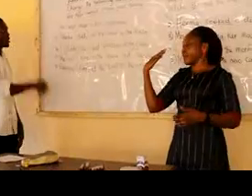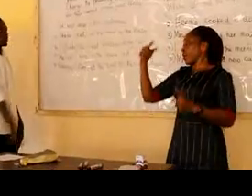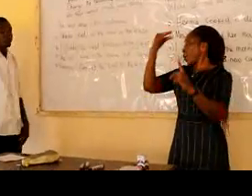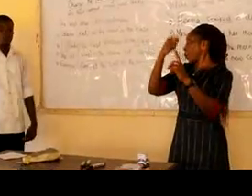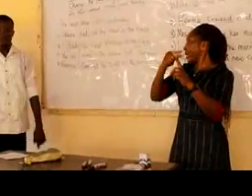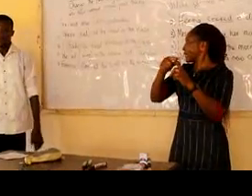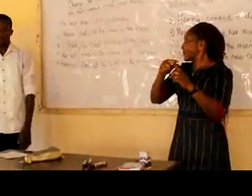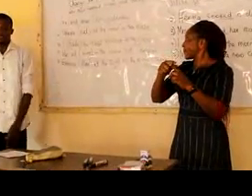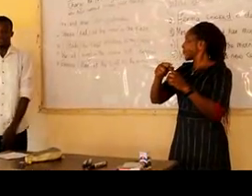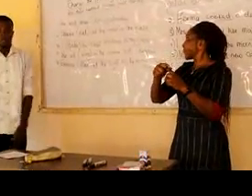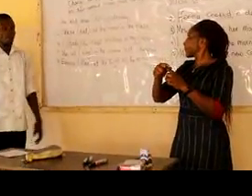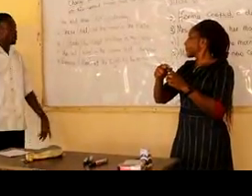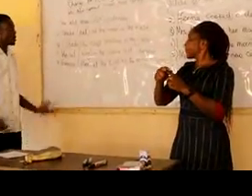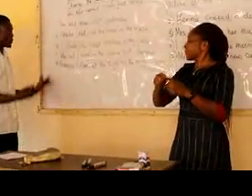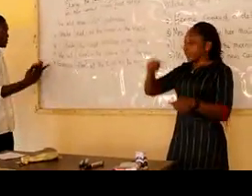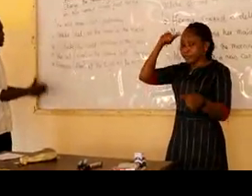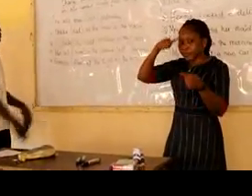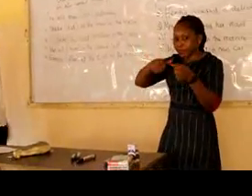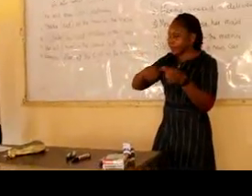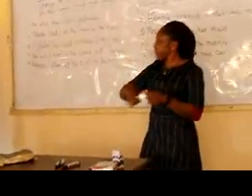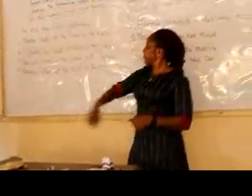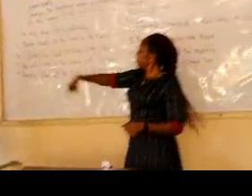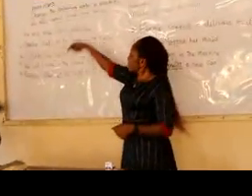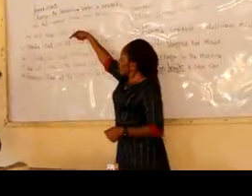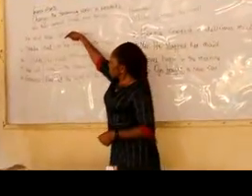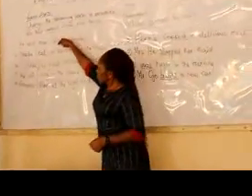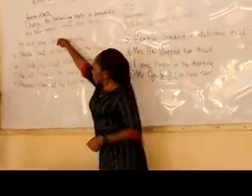your exercise. Please